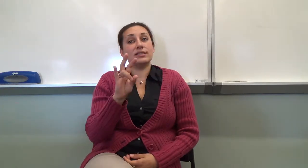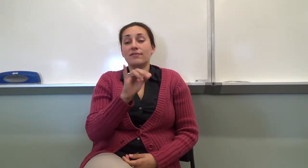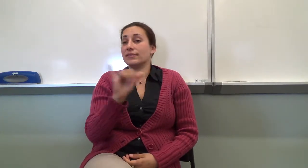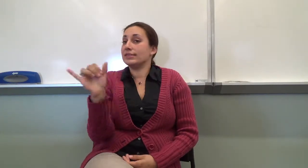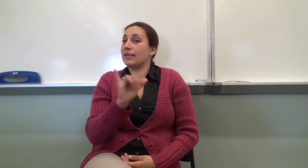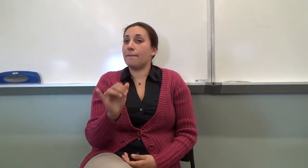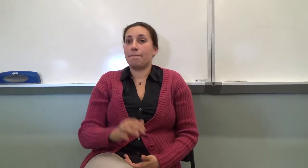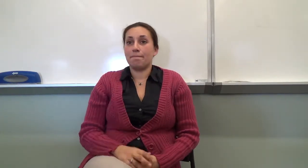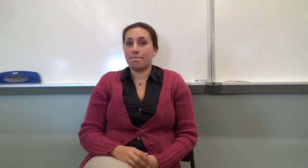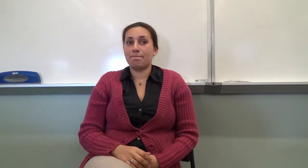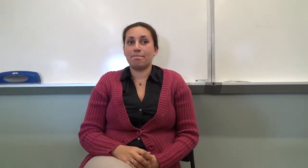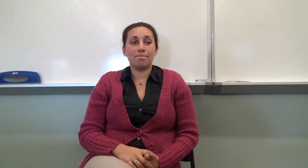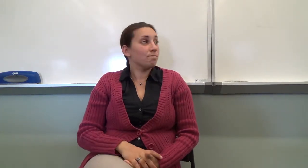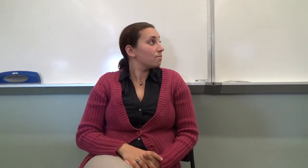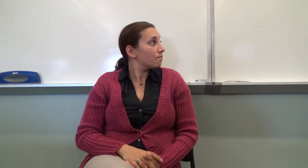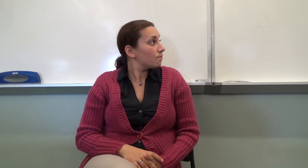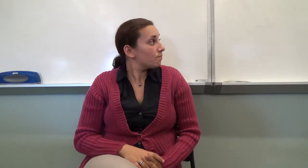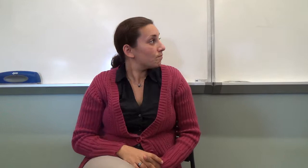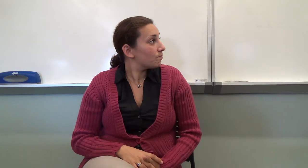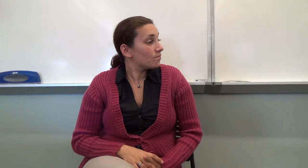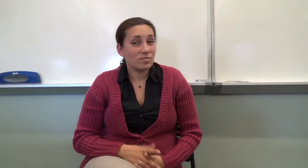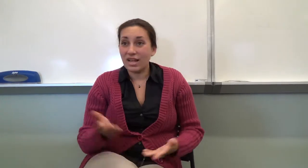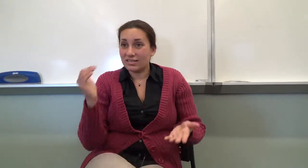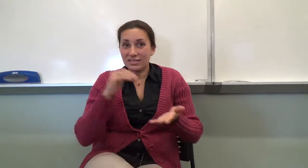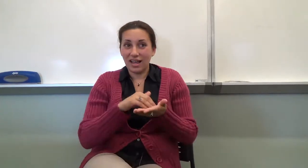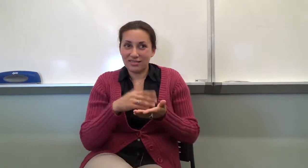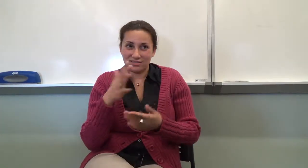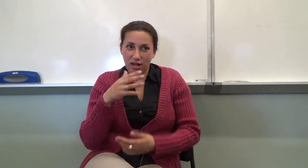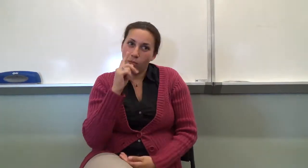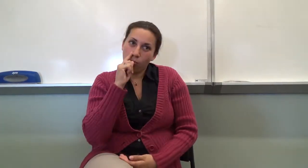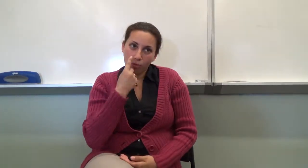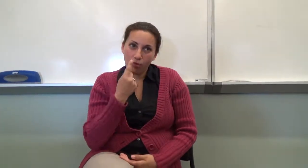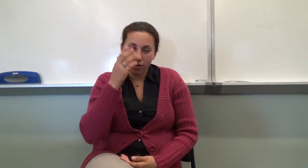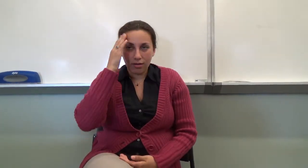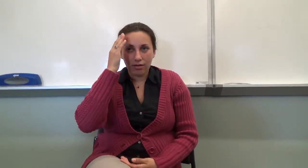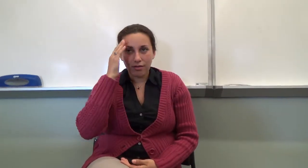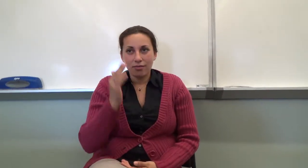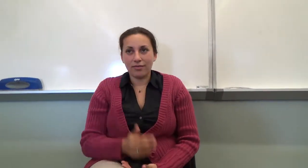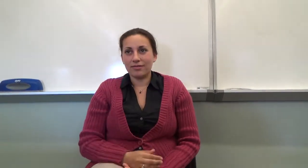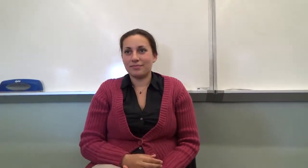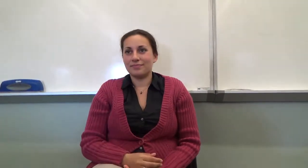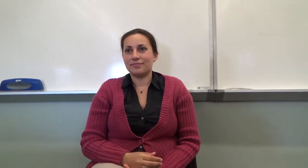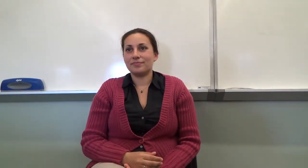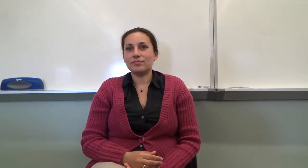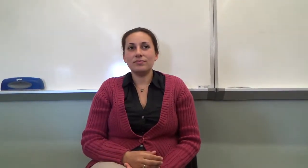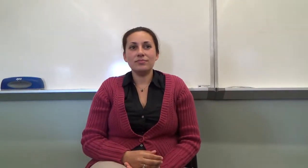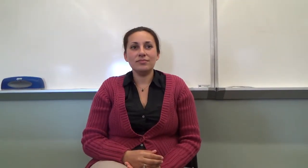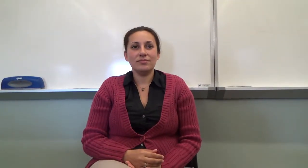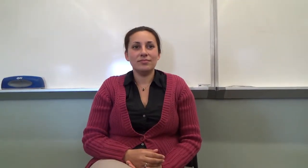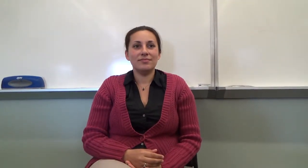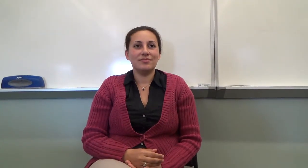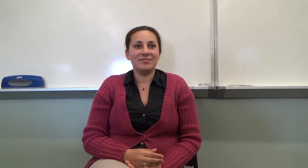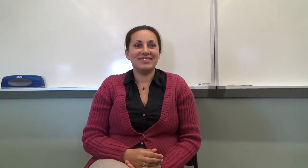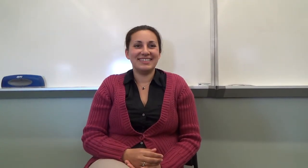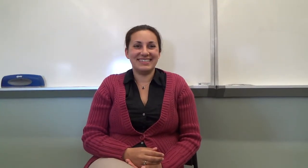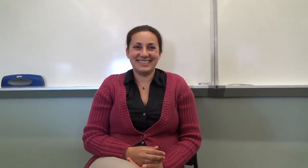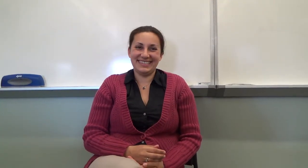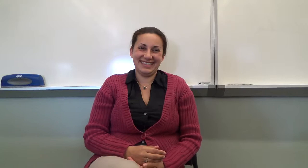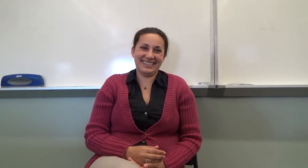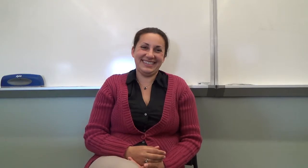right? So this is getting kind of boring. All right, up here, you've got a straight line. This is 37. 7 is